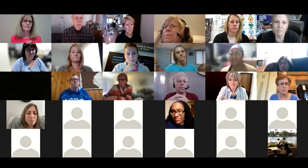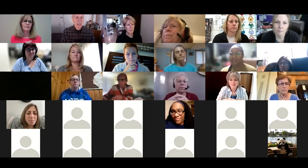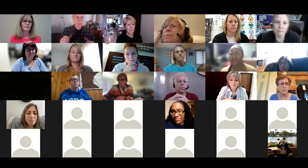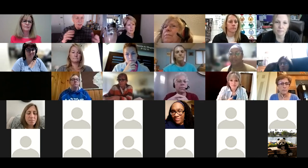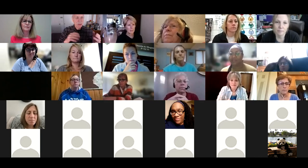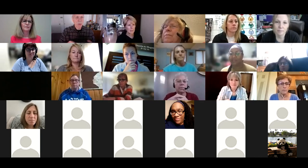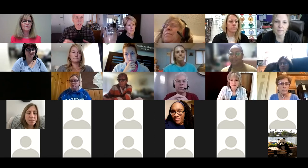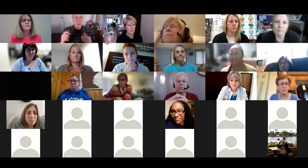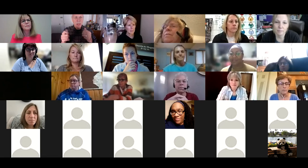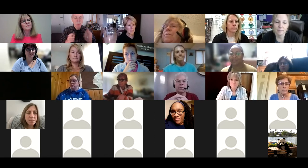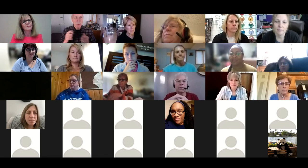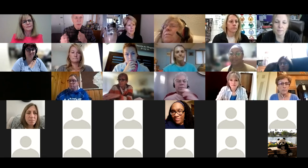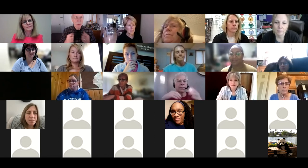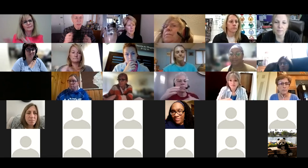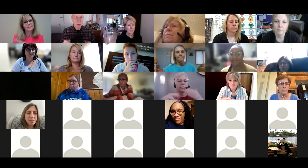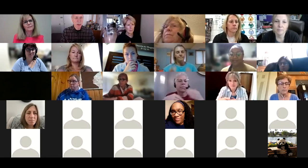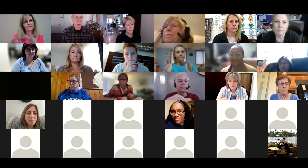And then you can walk around with a red green marker.